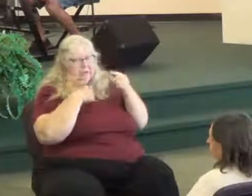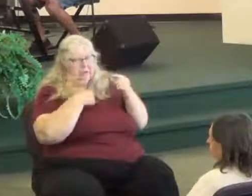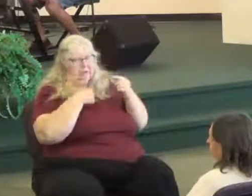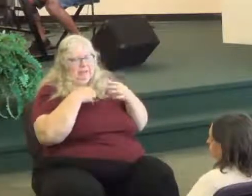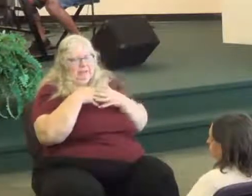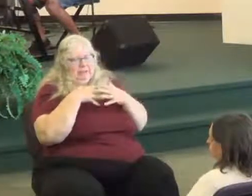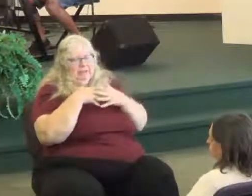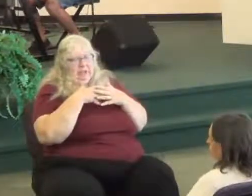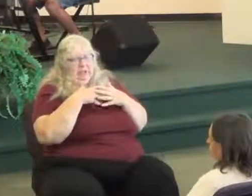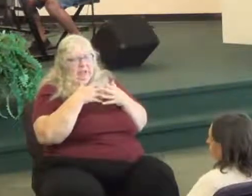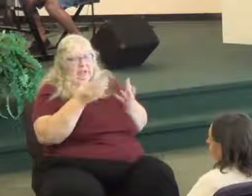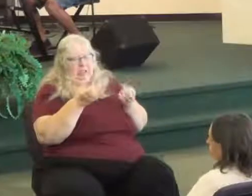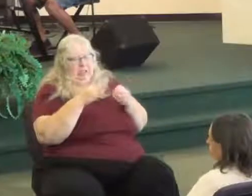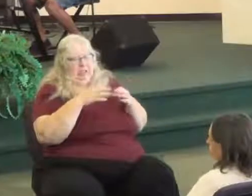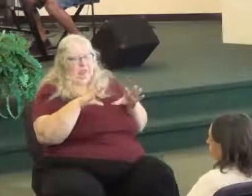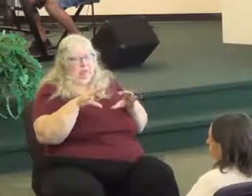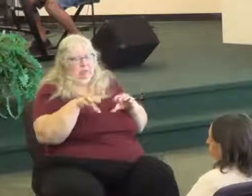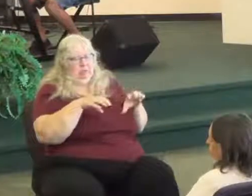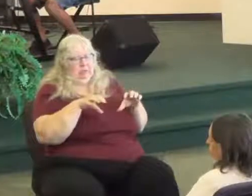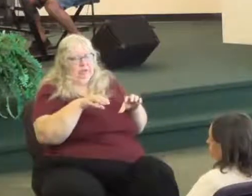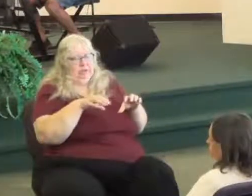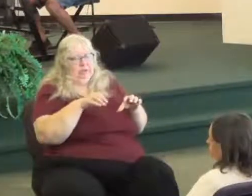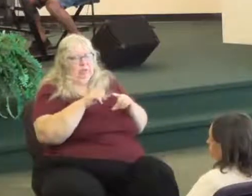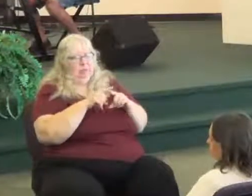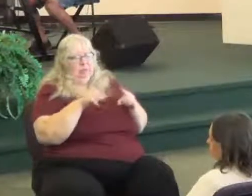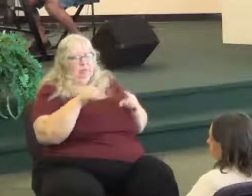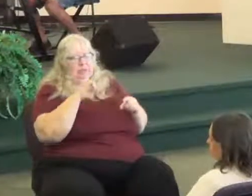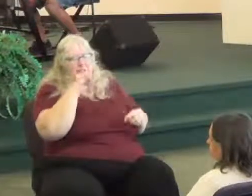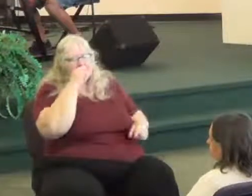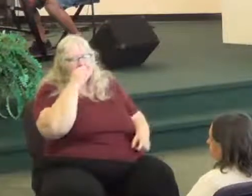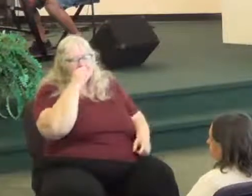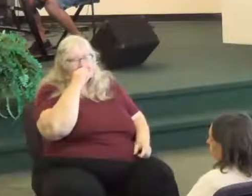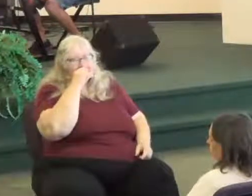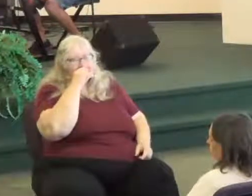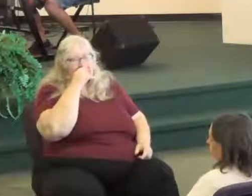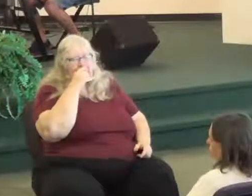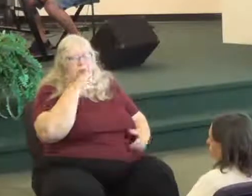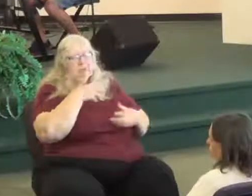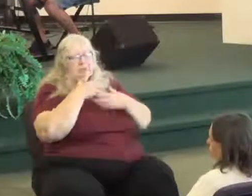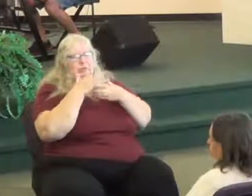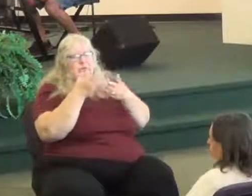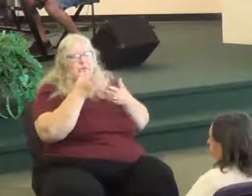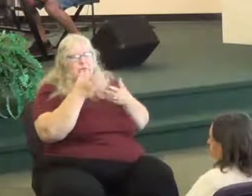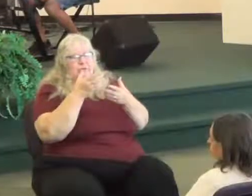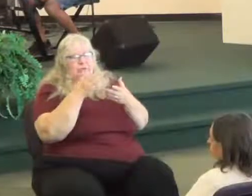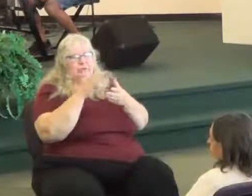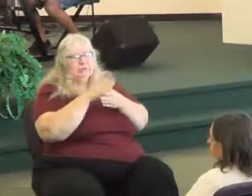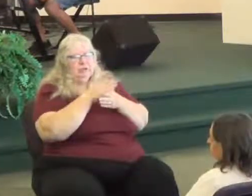doing that." They just blow off their mouth and share Jesus. Childlike faith.